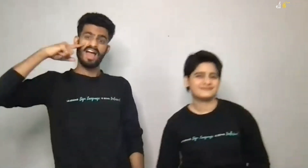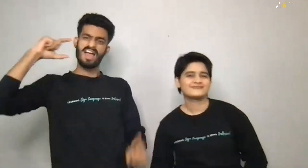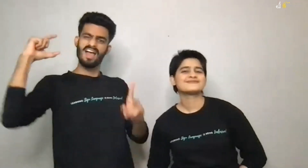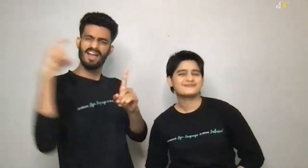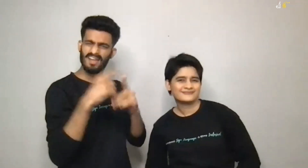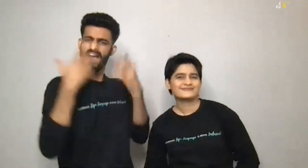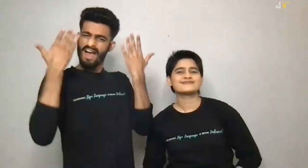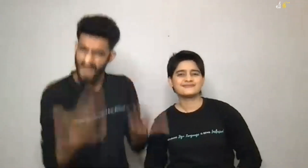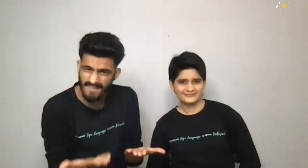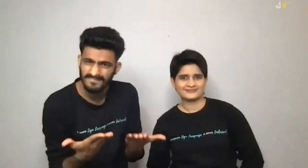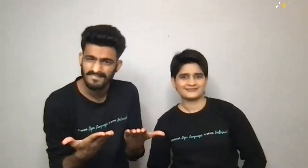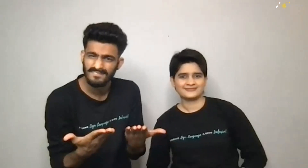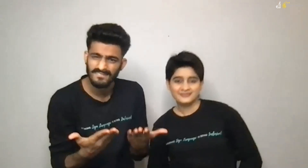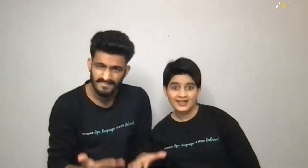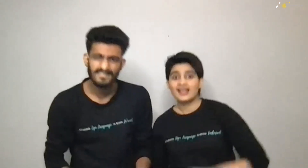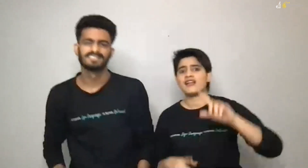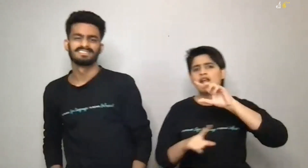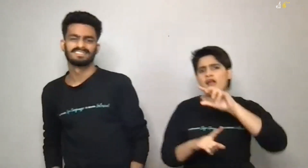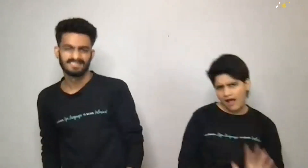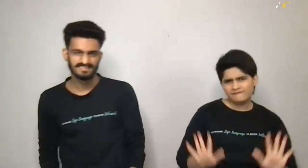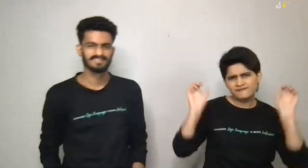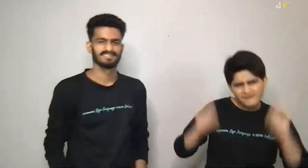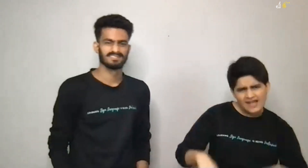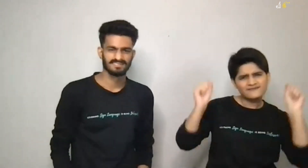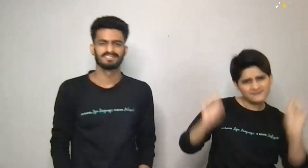sign language. And deaf identity.